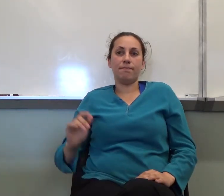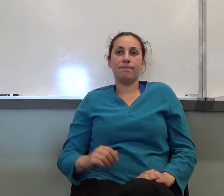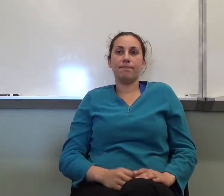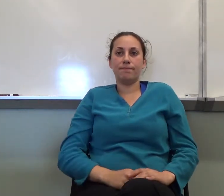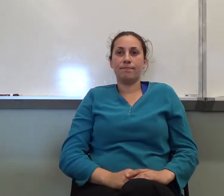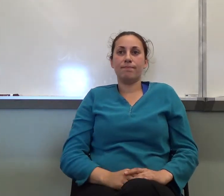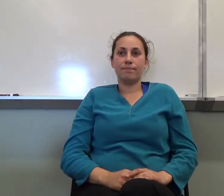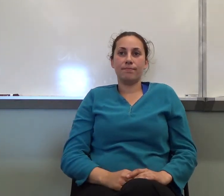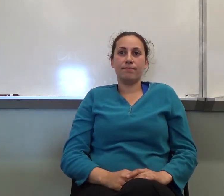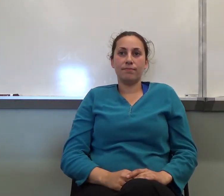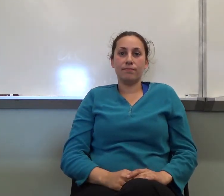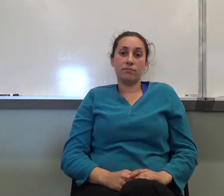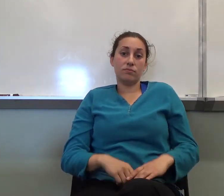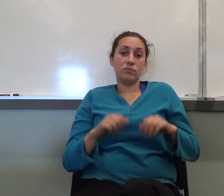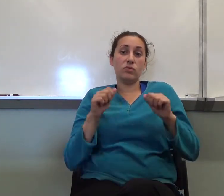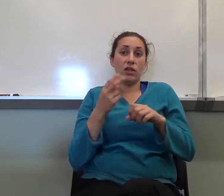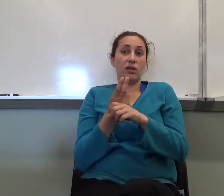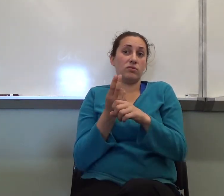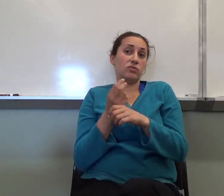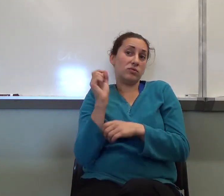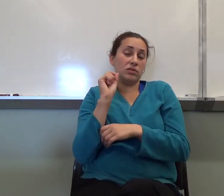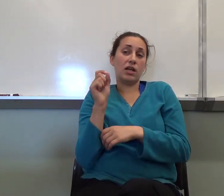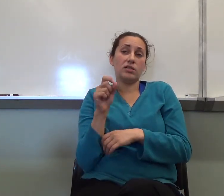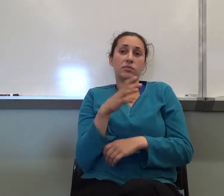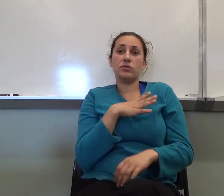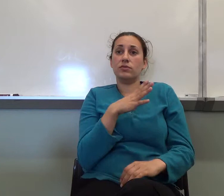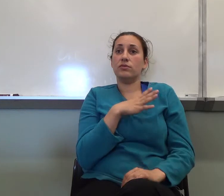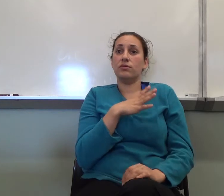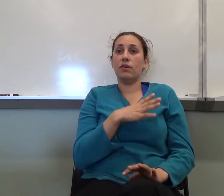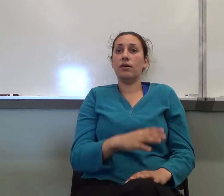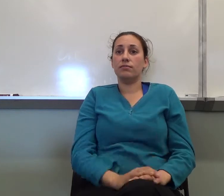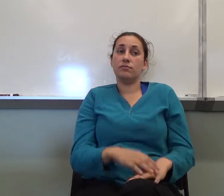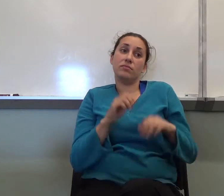So you can get into the decimal region here too, and that can happen very easily.